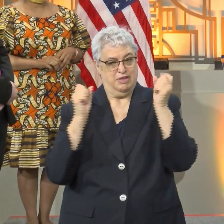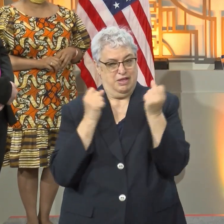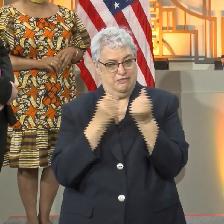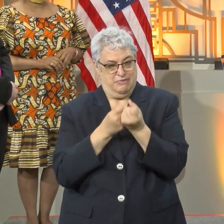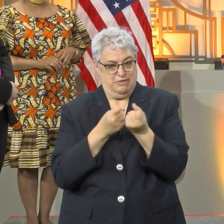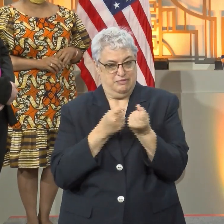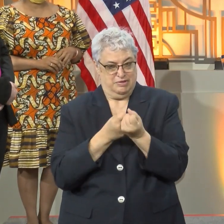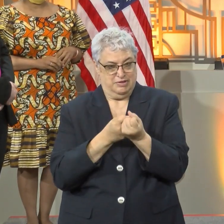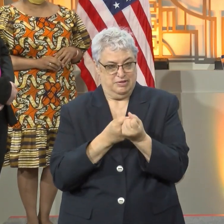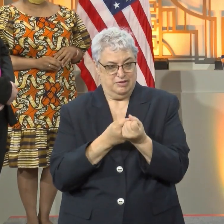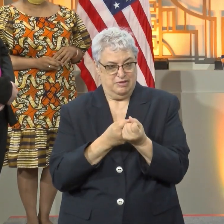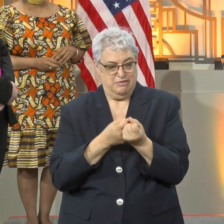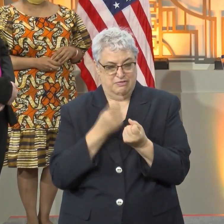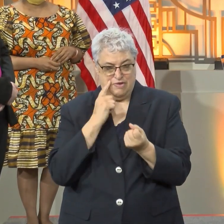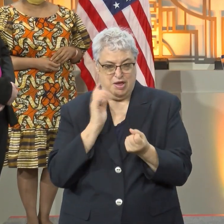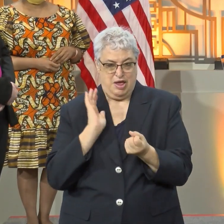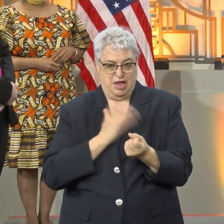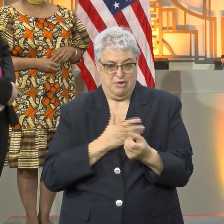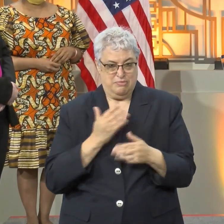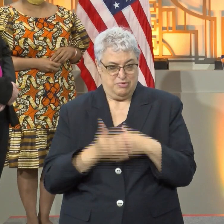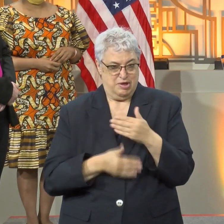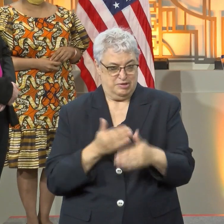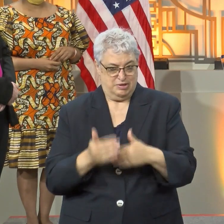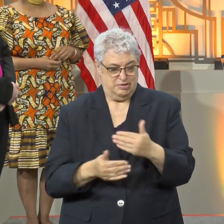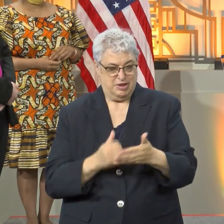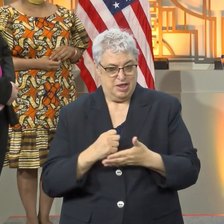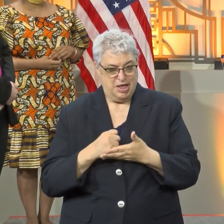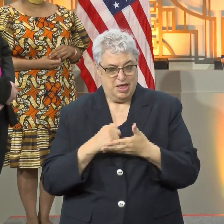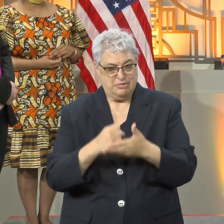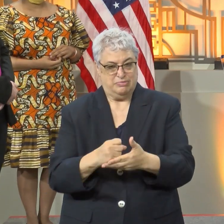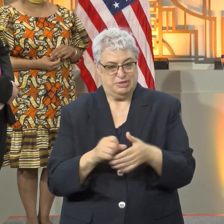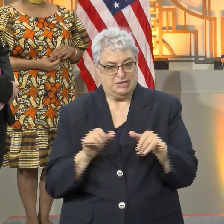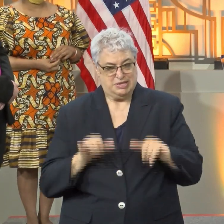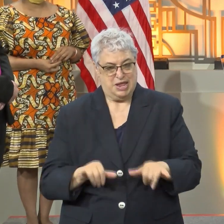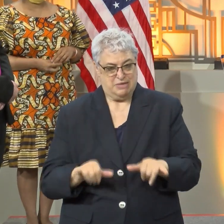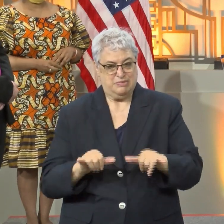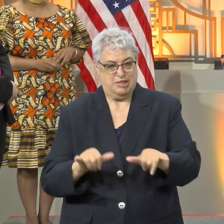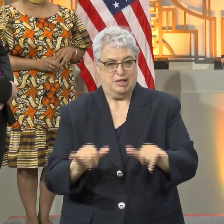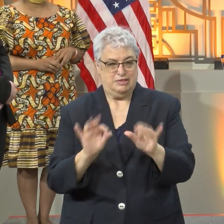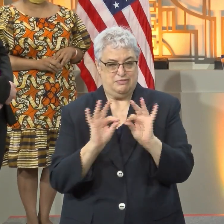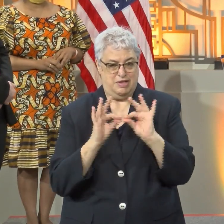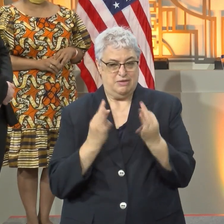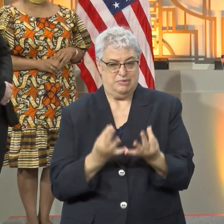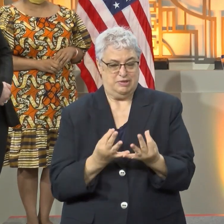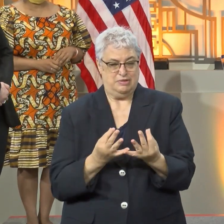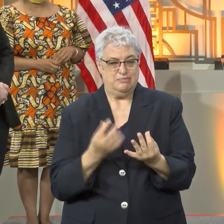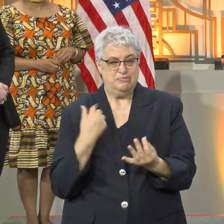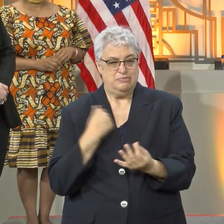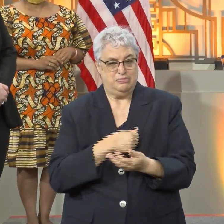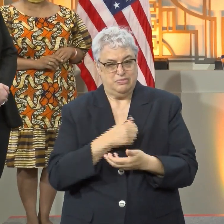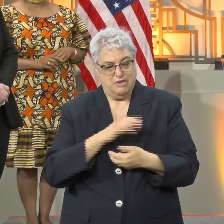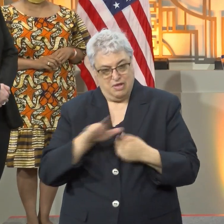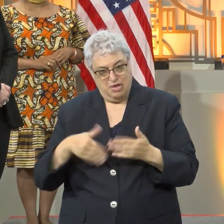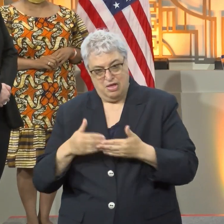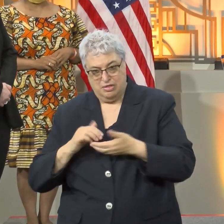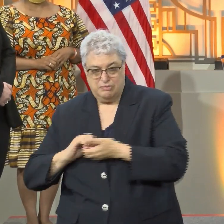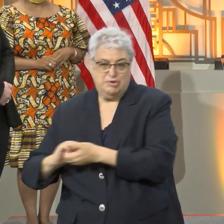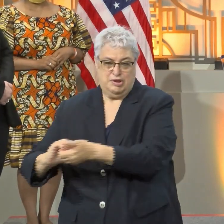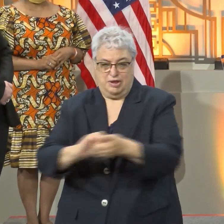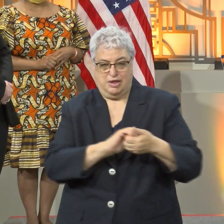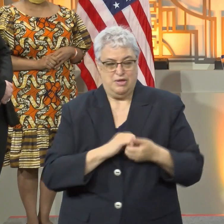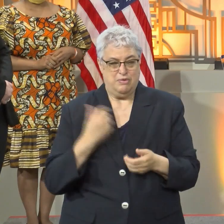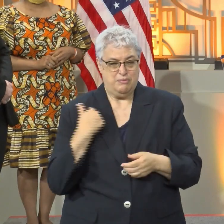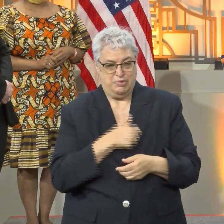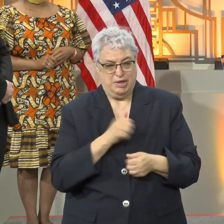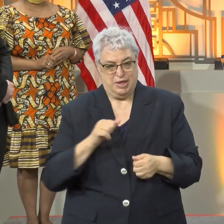advocates in this process as well, to help to stabilize families. So if we all work together, I think we can make some meaningful gains.